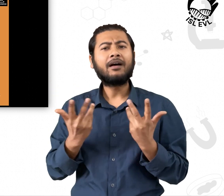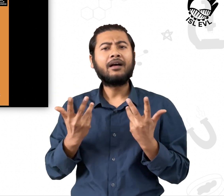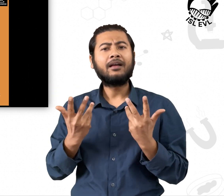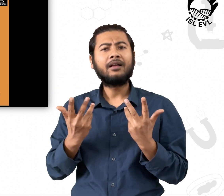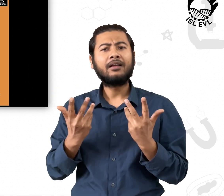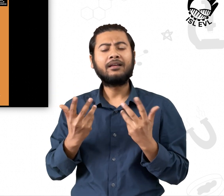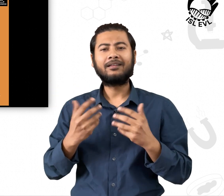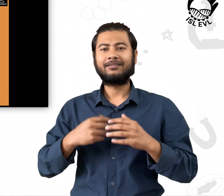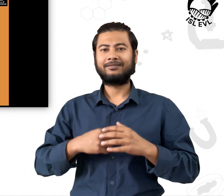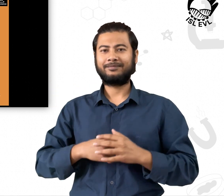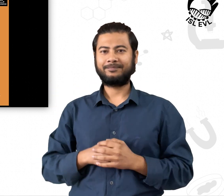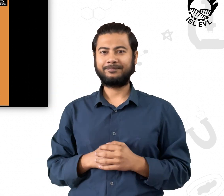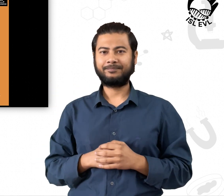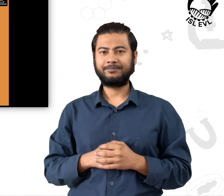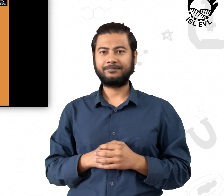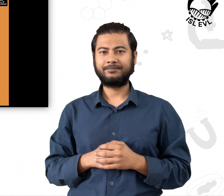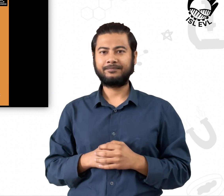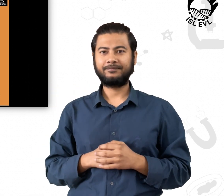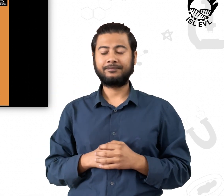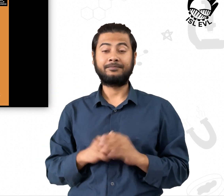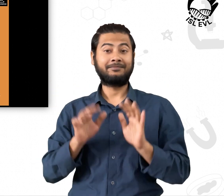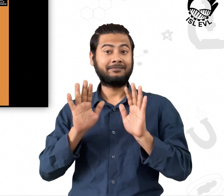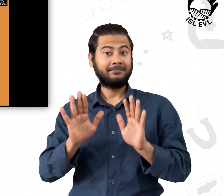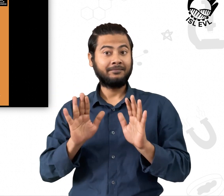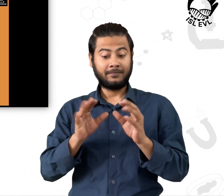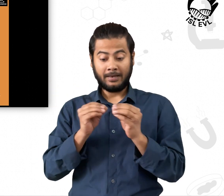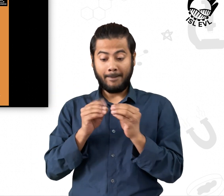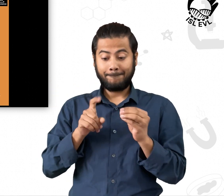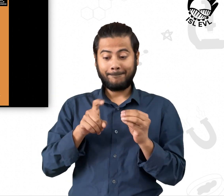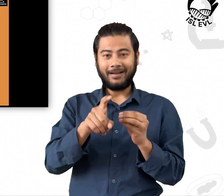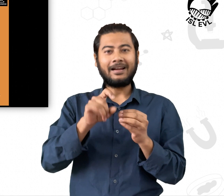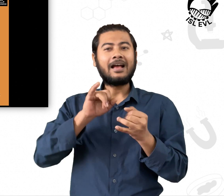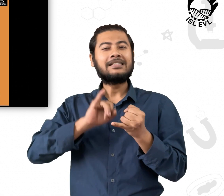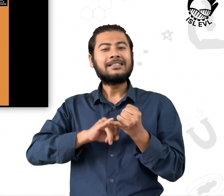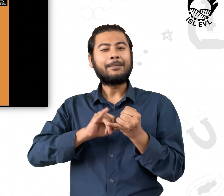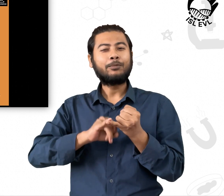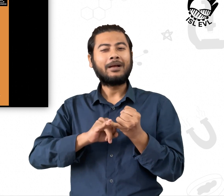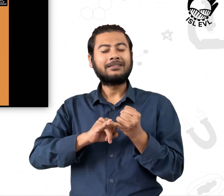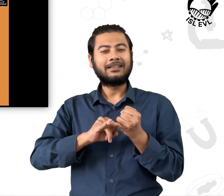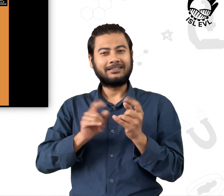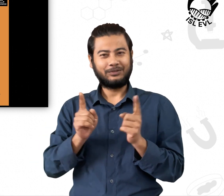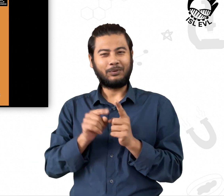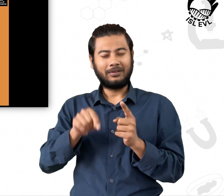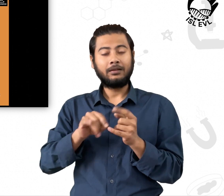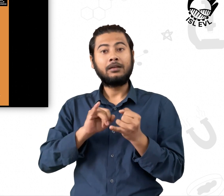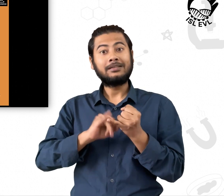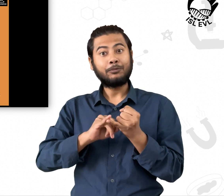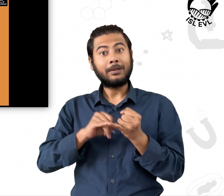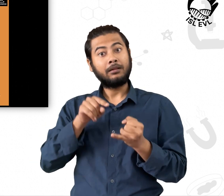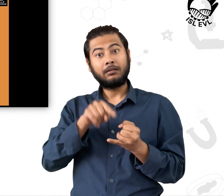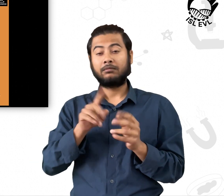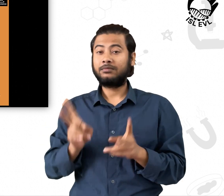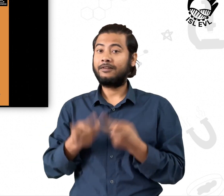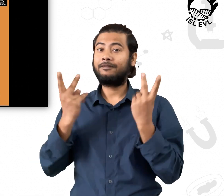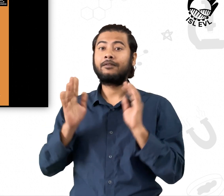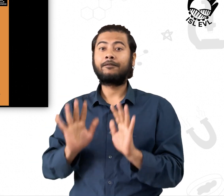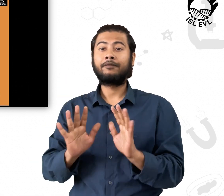to produce spores to move from one place to another? Can't the normal bacterial cells move?